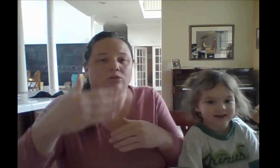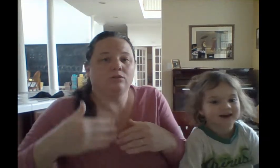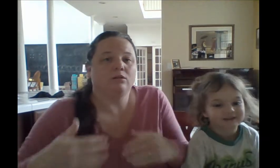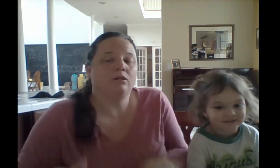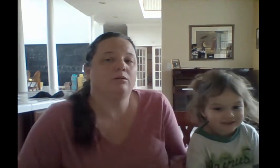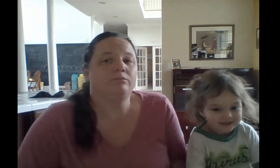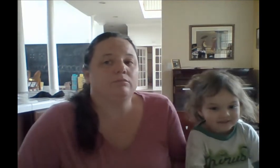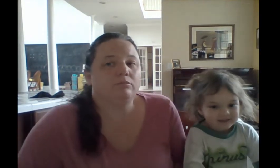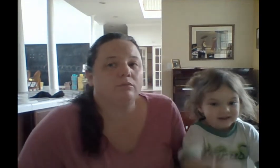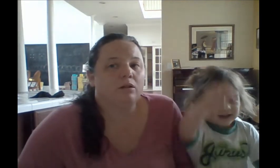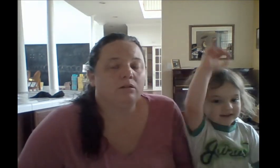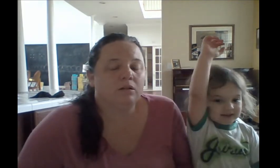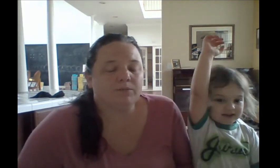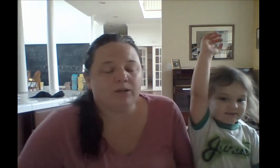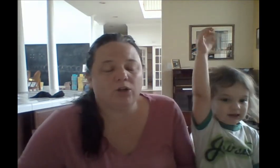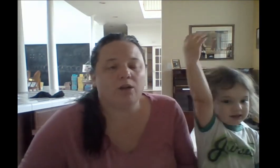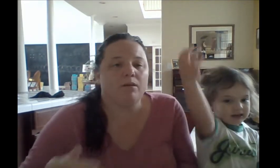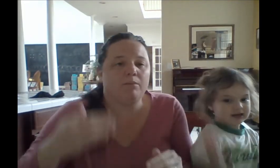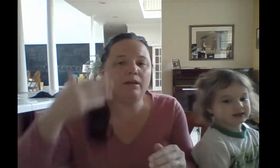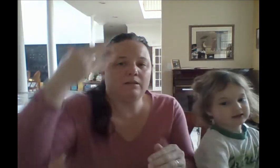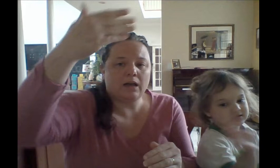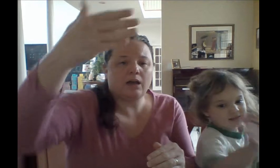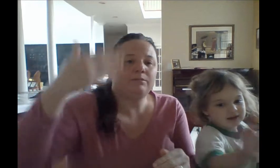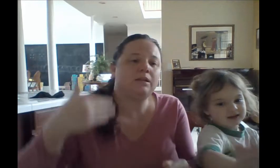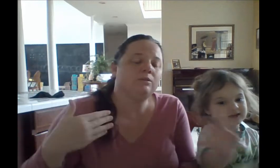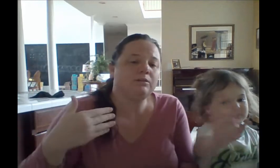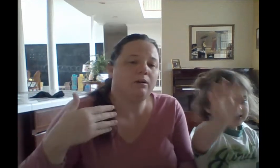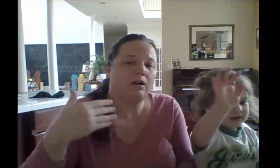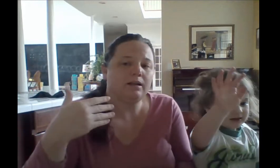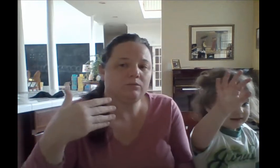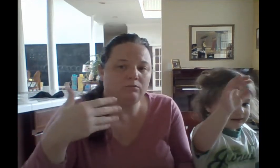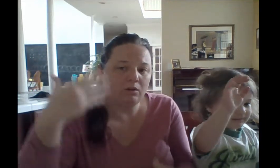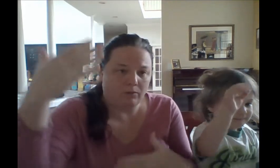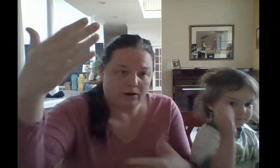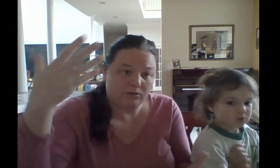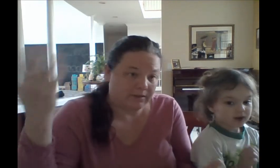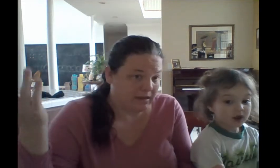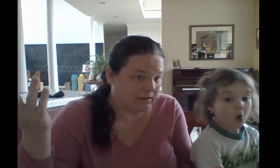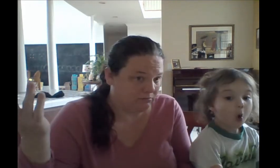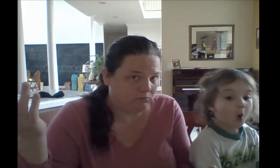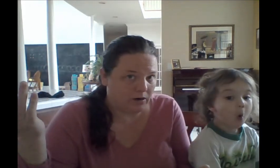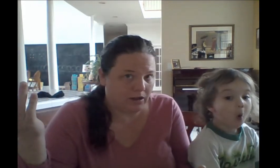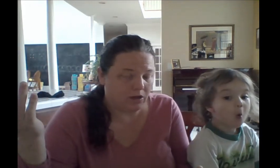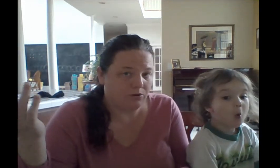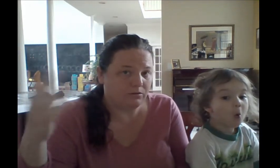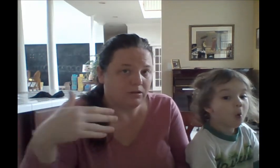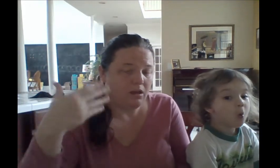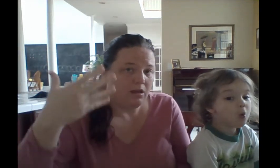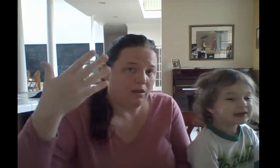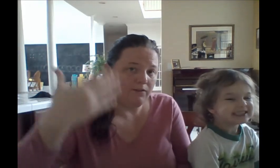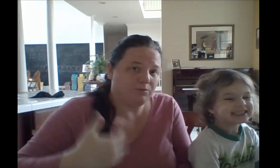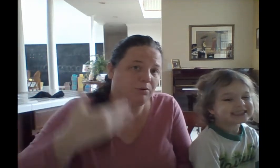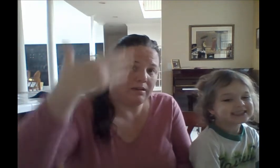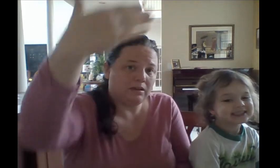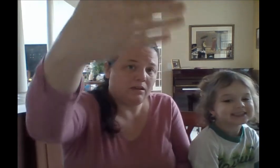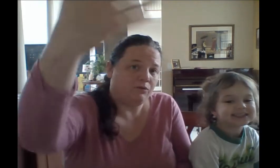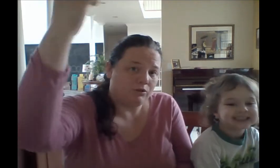spatial, not spatial agreement, but time sequence, whereas, where you sign, where it goes, if it's present in the future